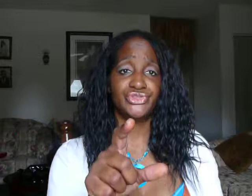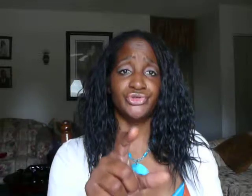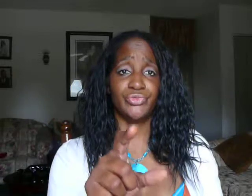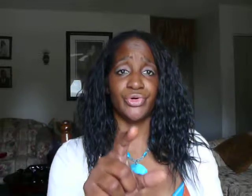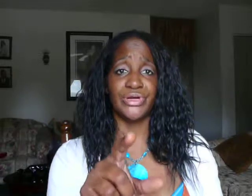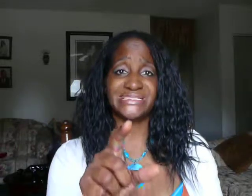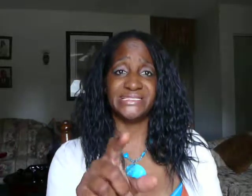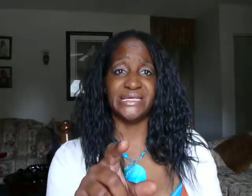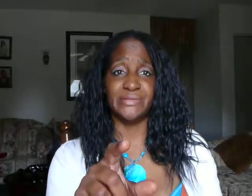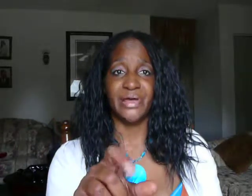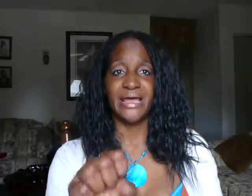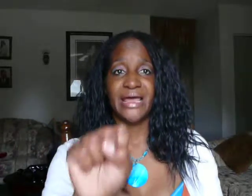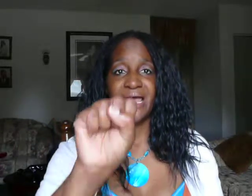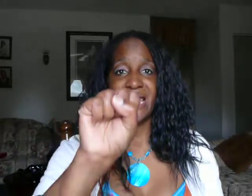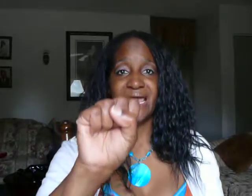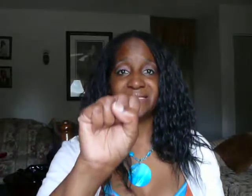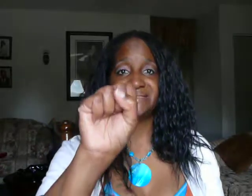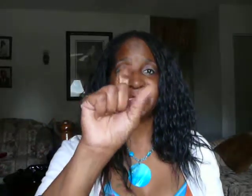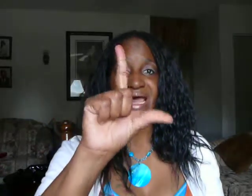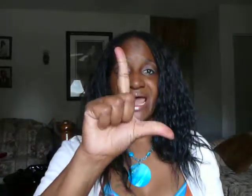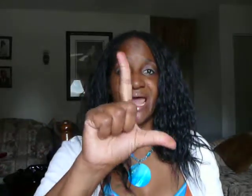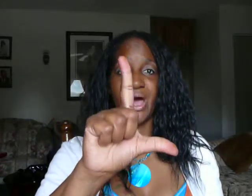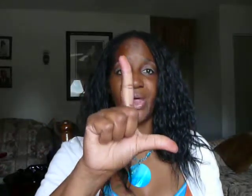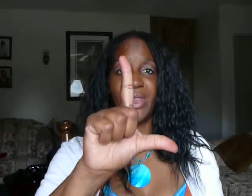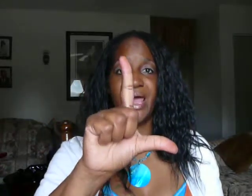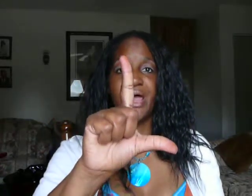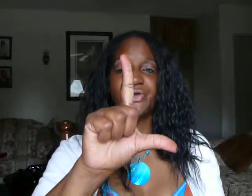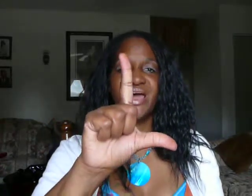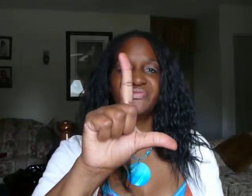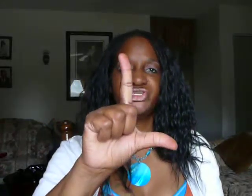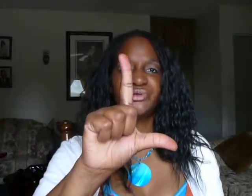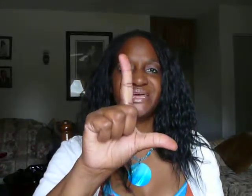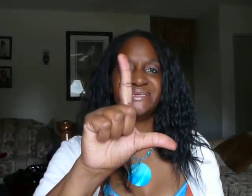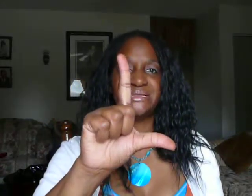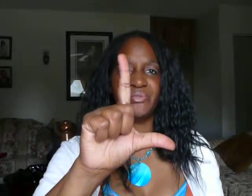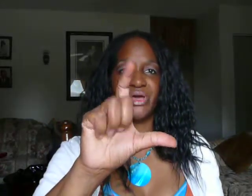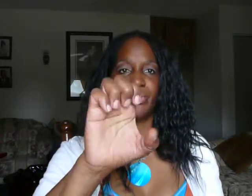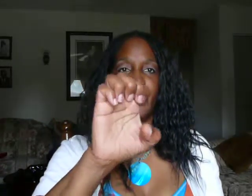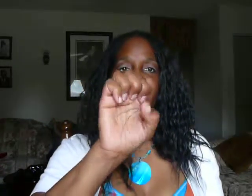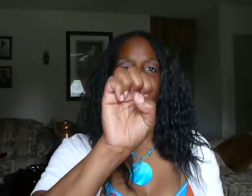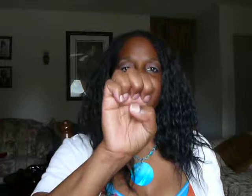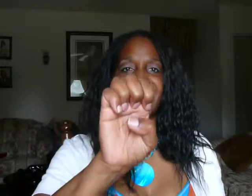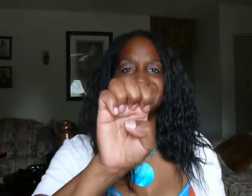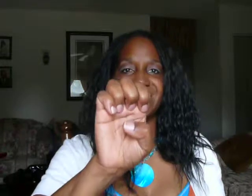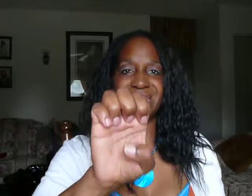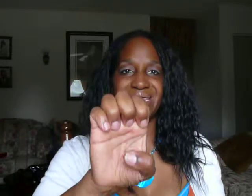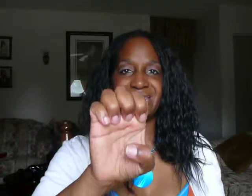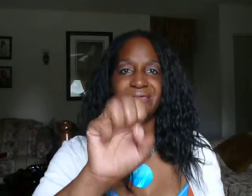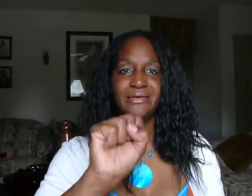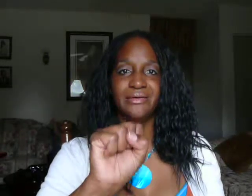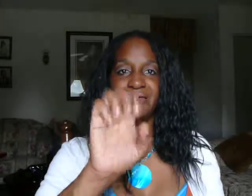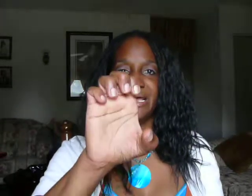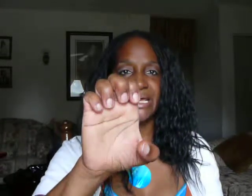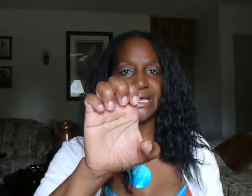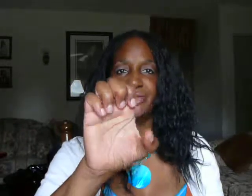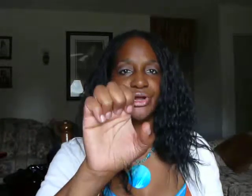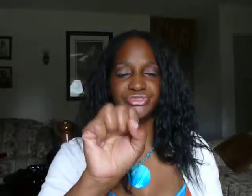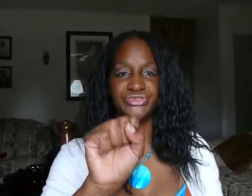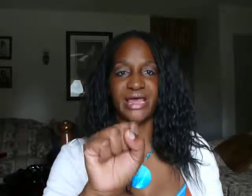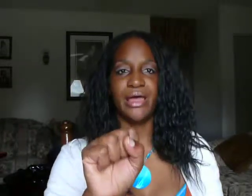the word sleep, S-L, you have 2 E's in the middle. You do not say E, E. You don't do that.